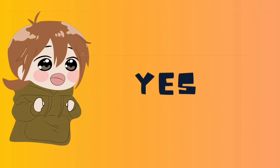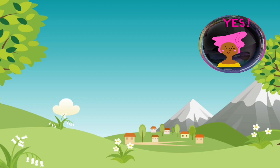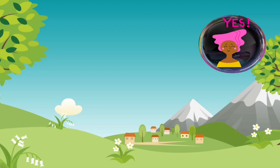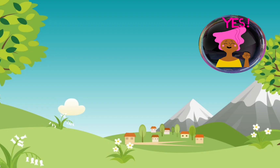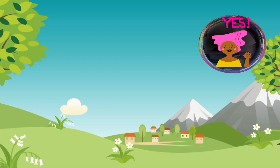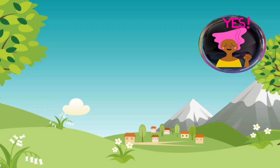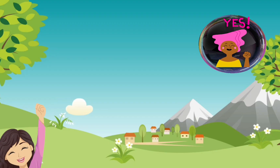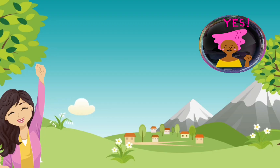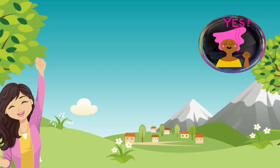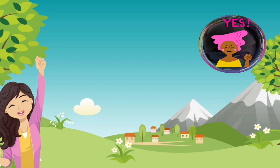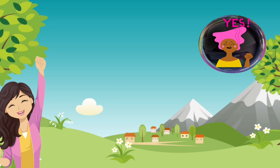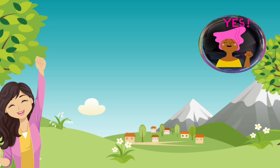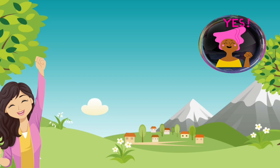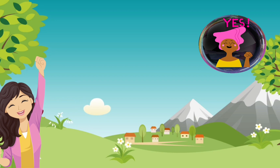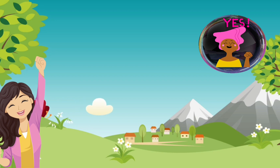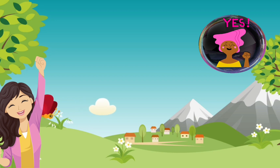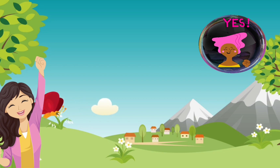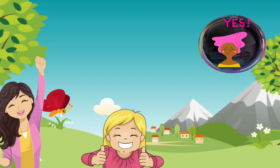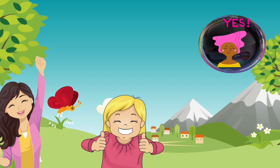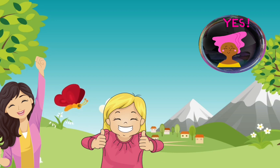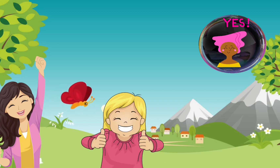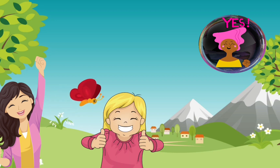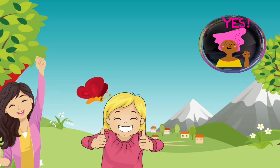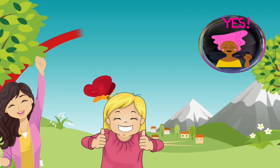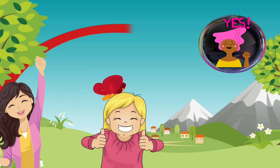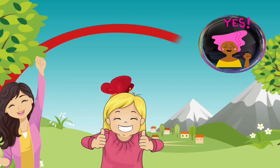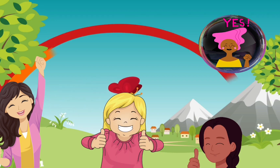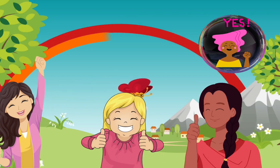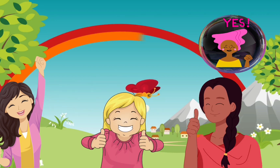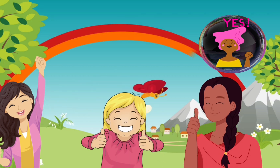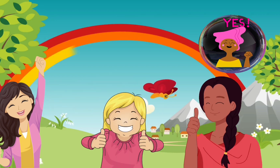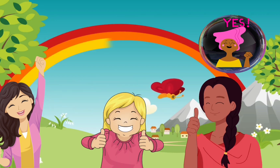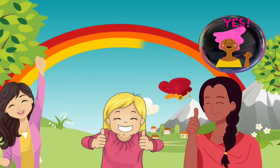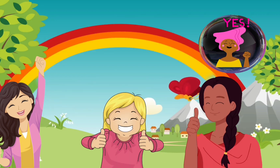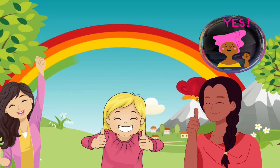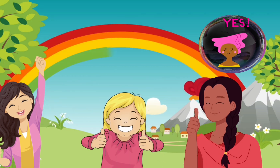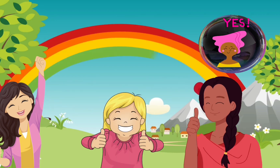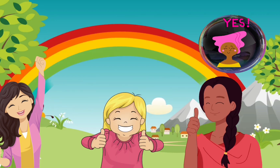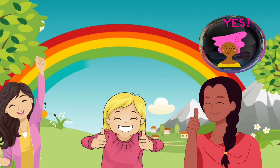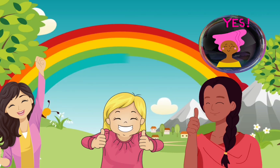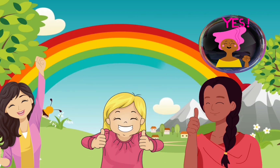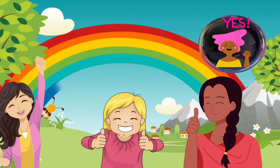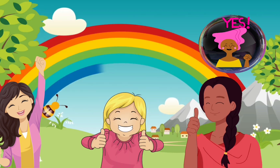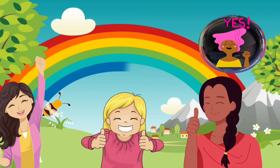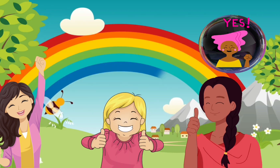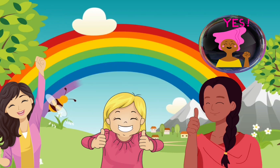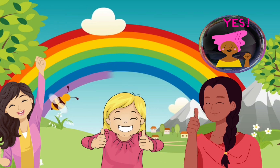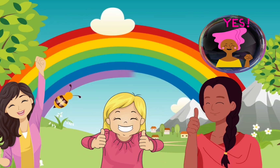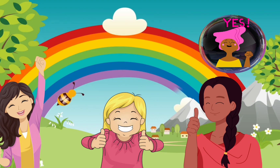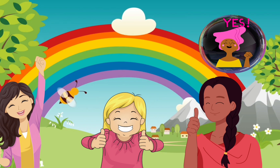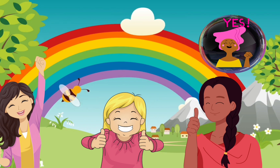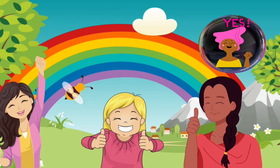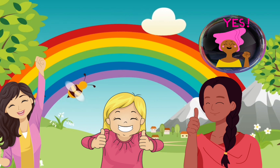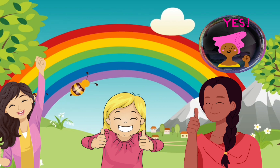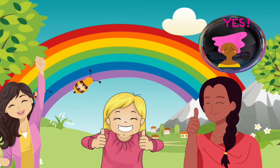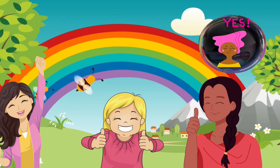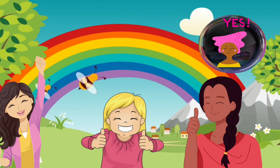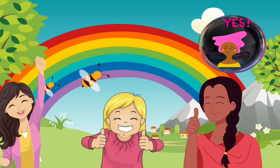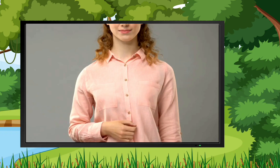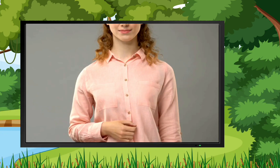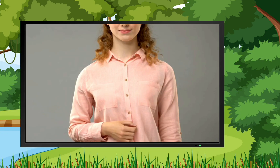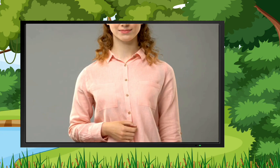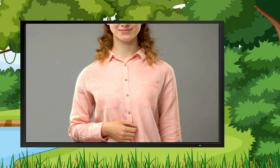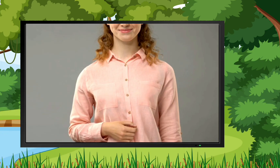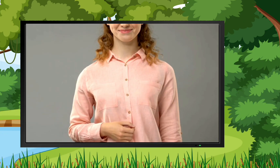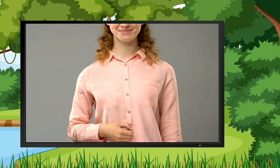Yes. We say yes. Yes. Yes. When we agree to something or we want something.